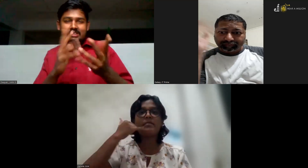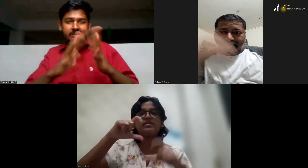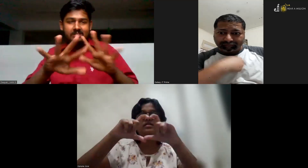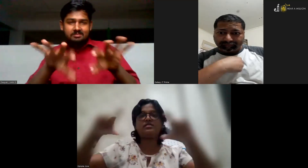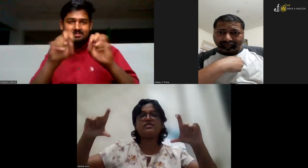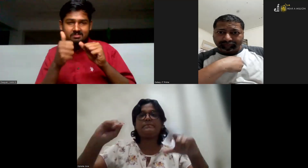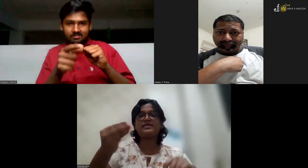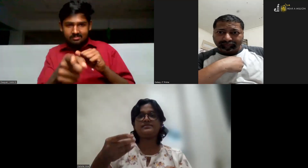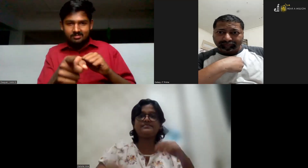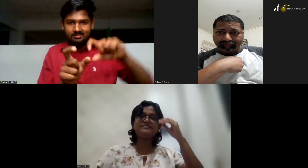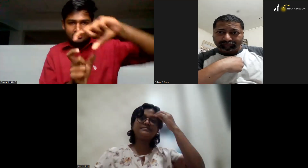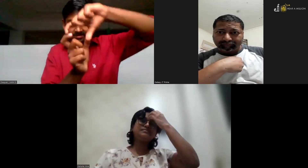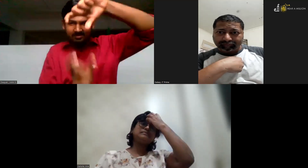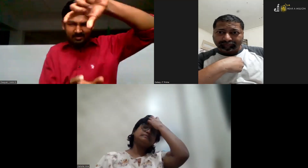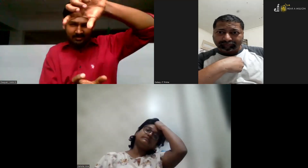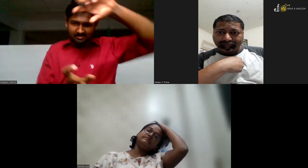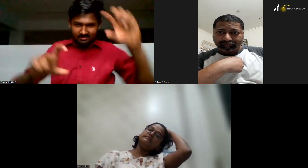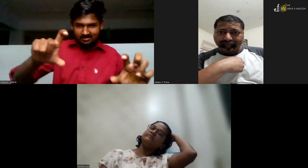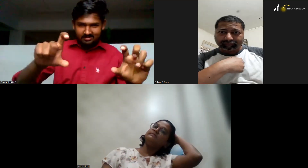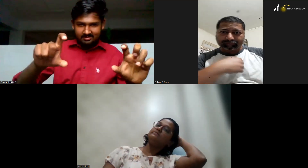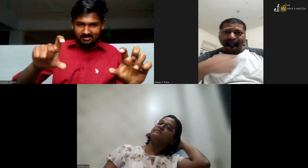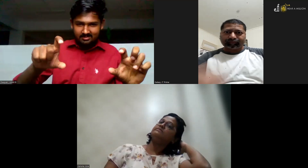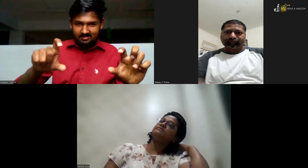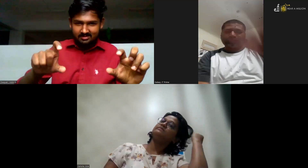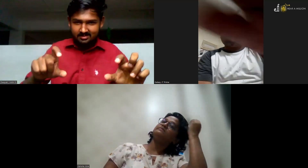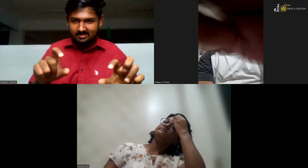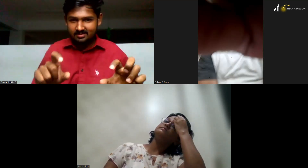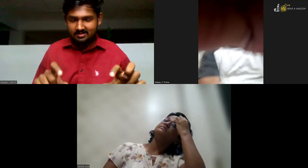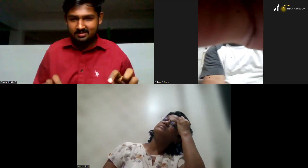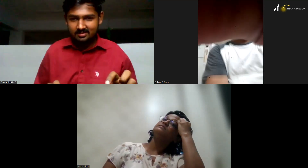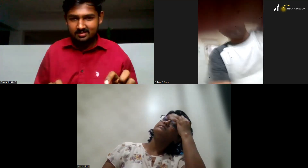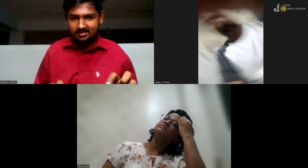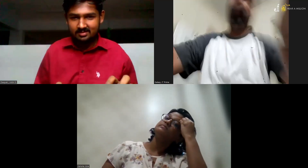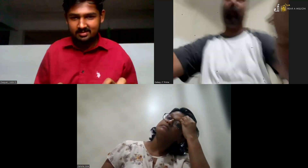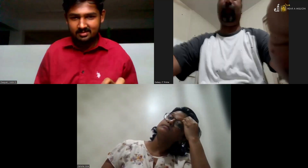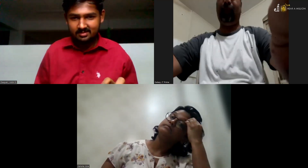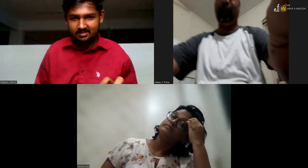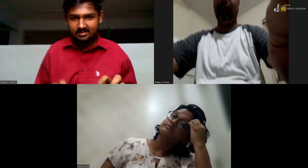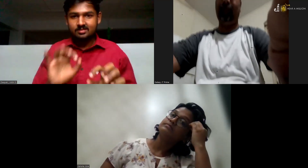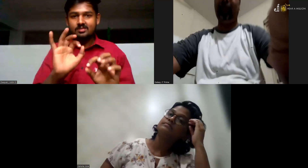in a different mode, because like I can't see your complete signing.